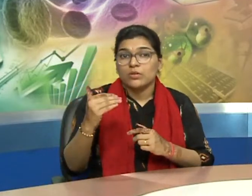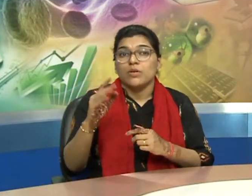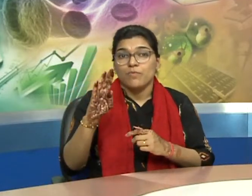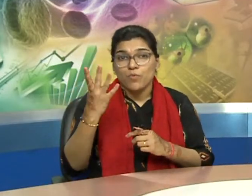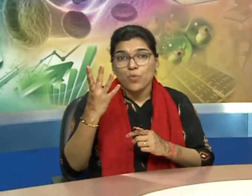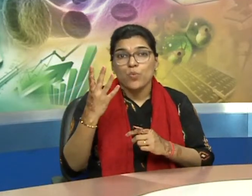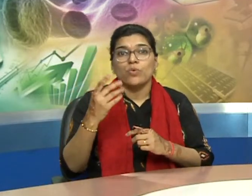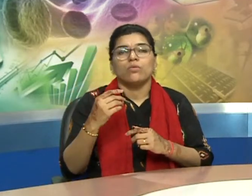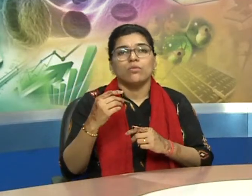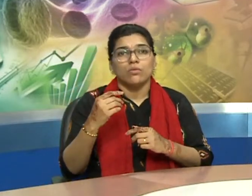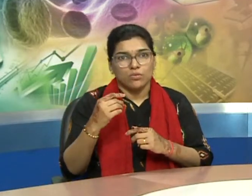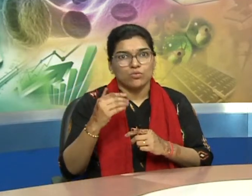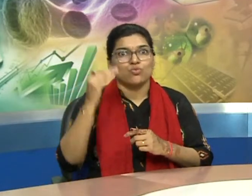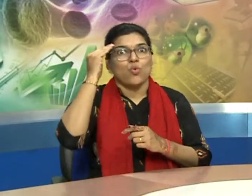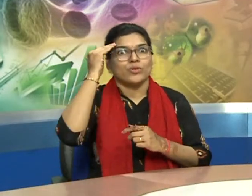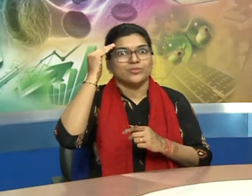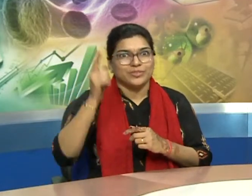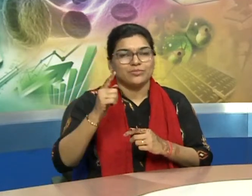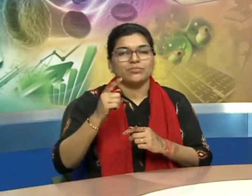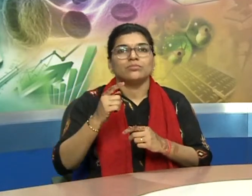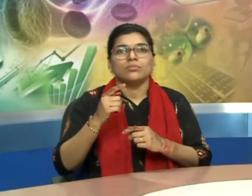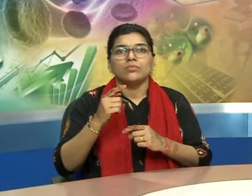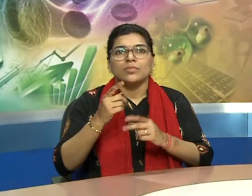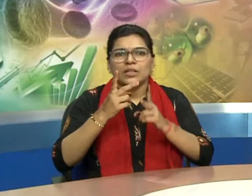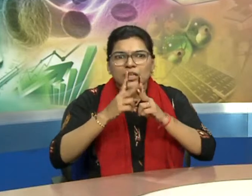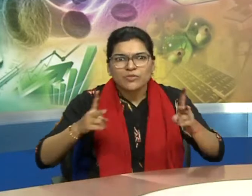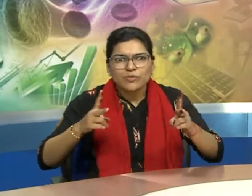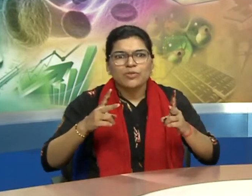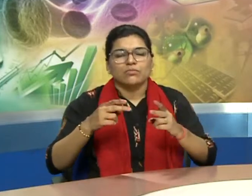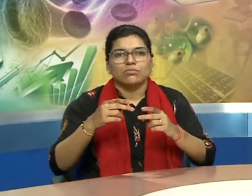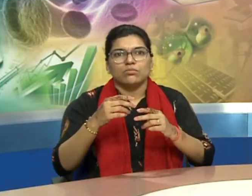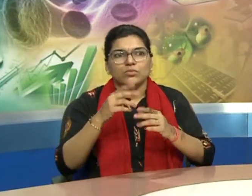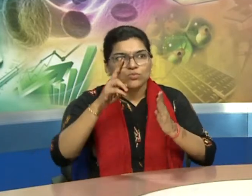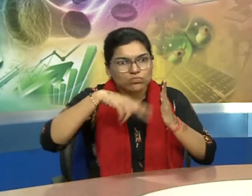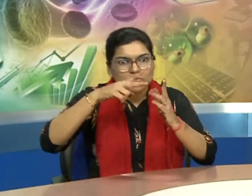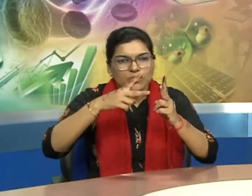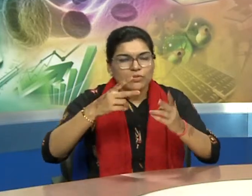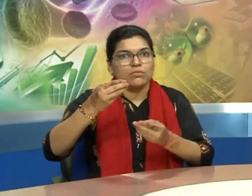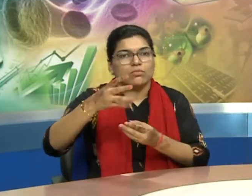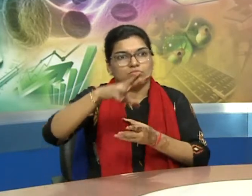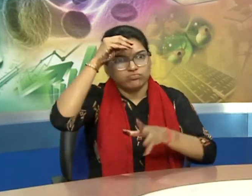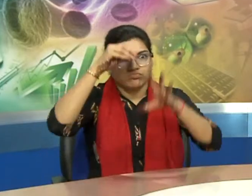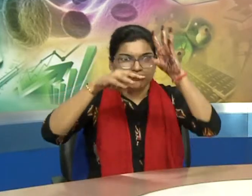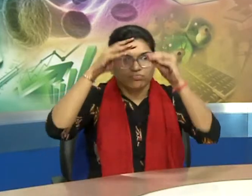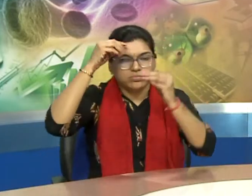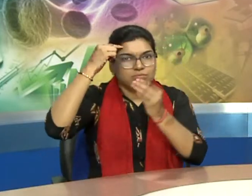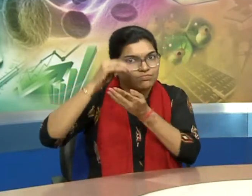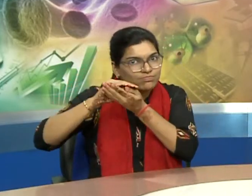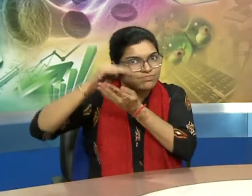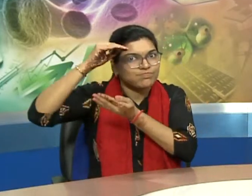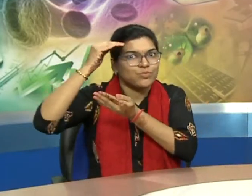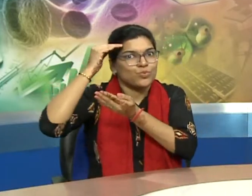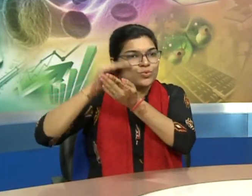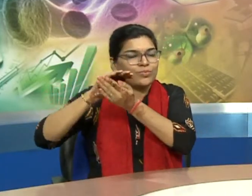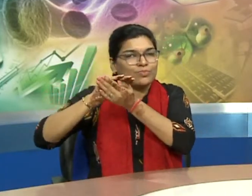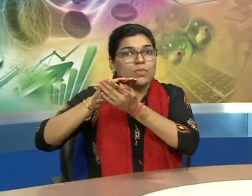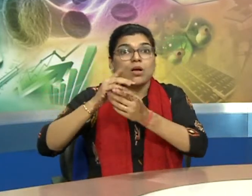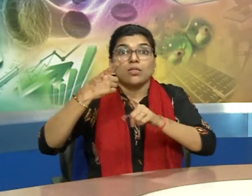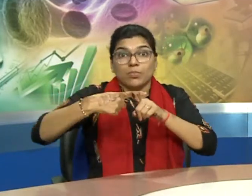And then dissemination and publication of research results is also one of the major functions. And